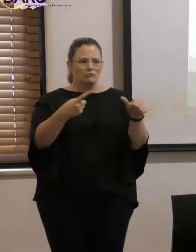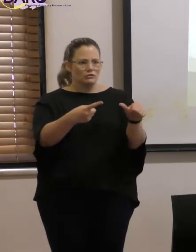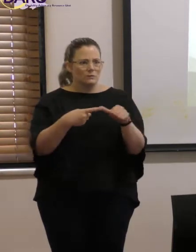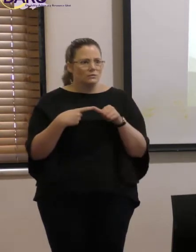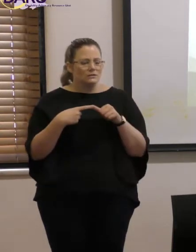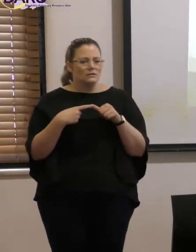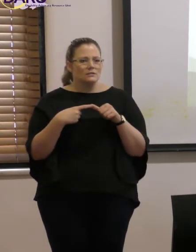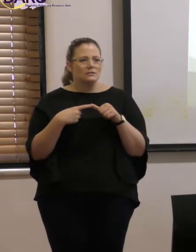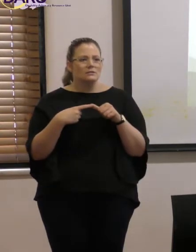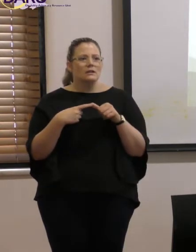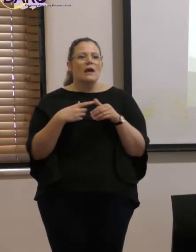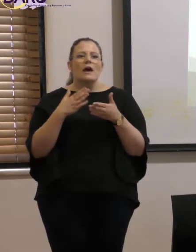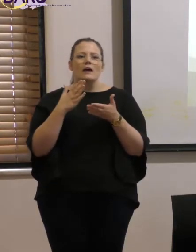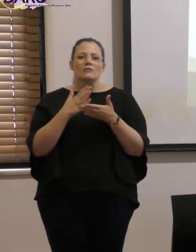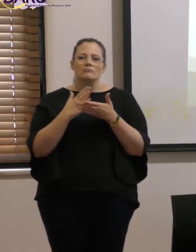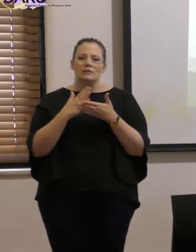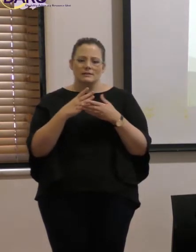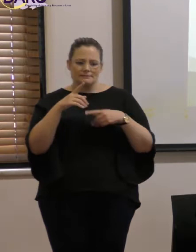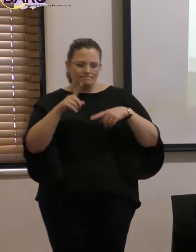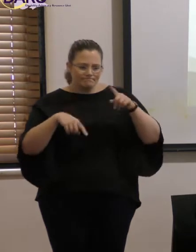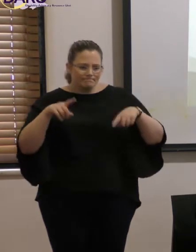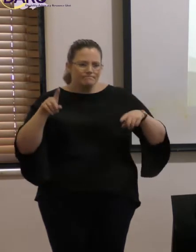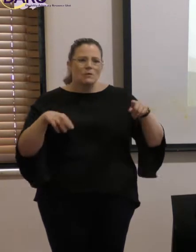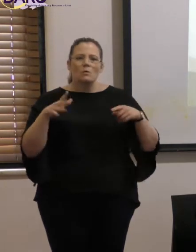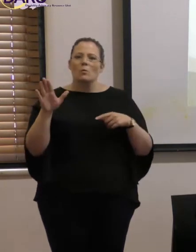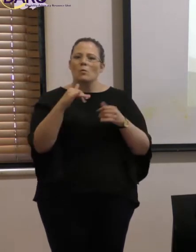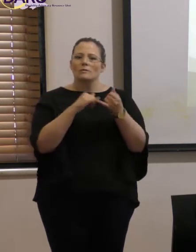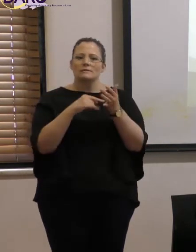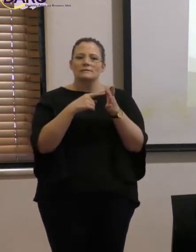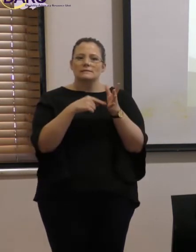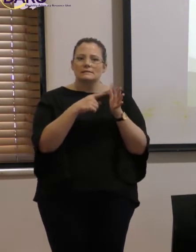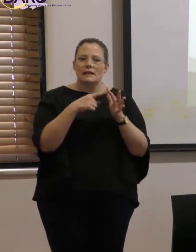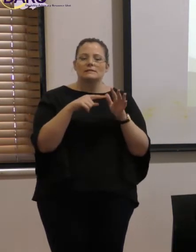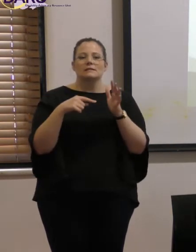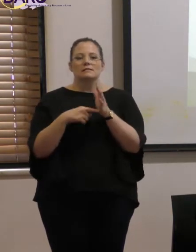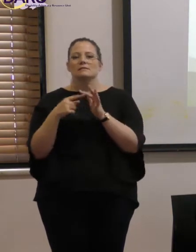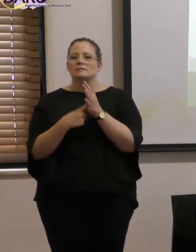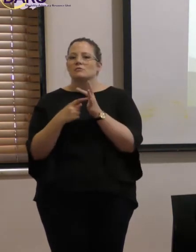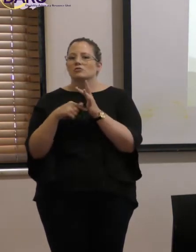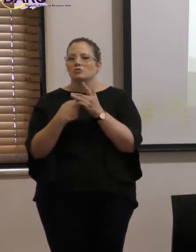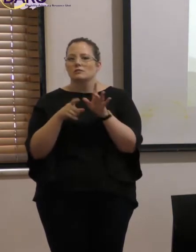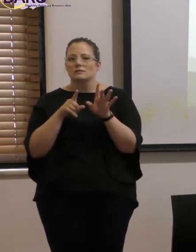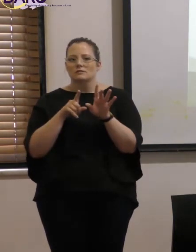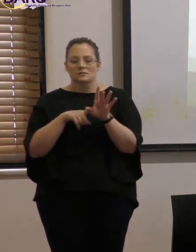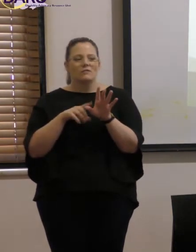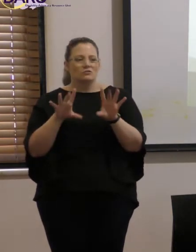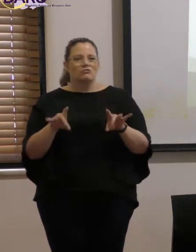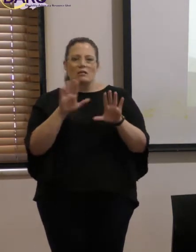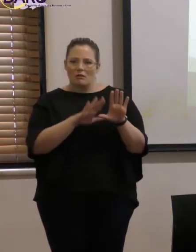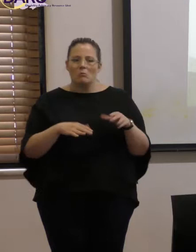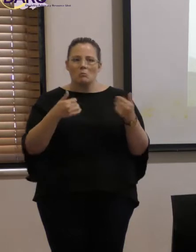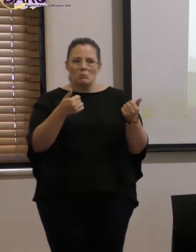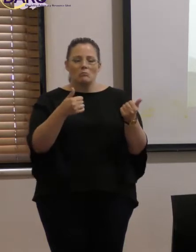representative of the different states and territories. Now this is an exclusive for the Daru